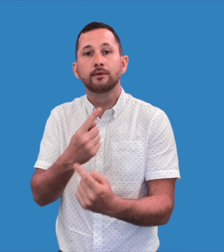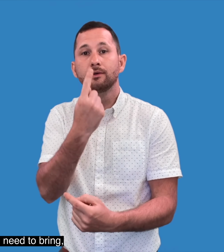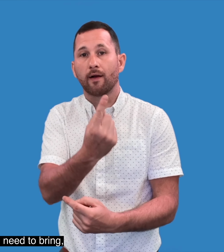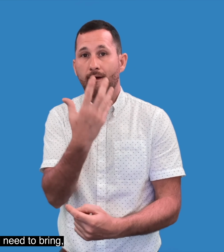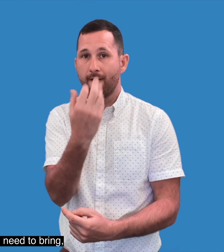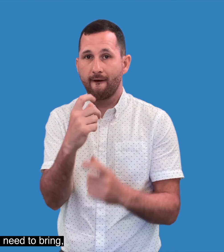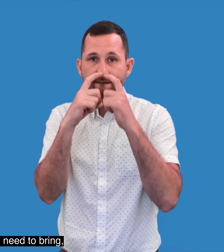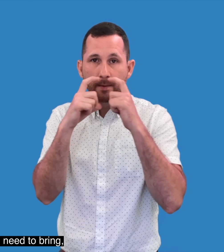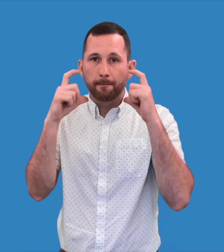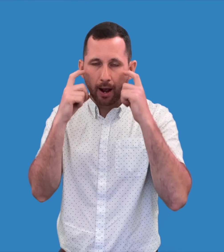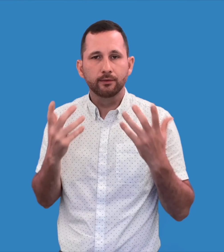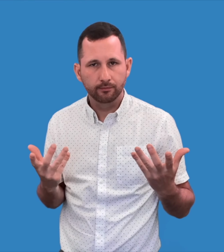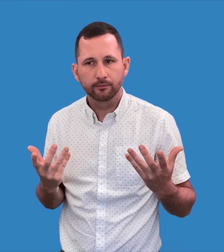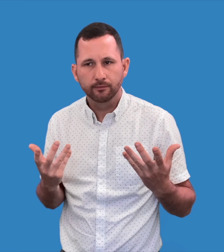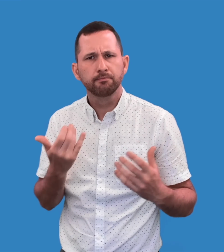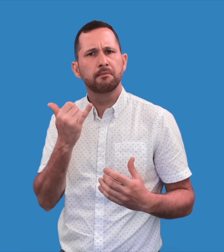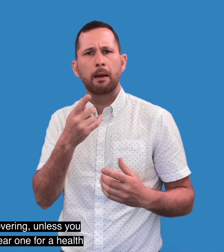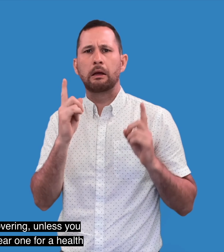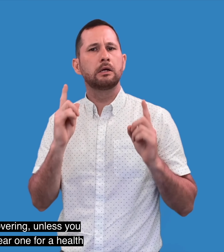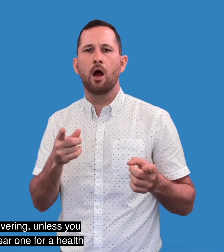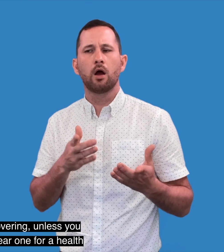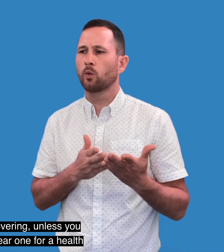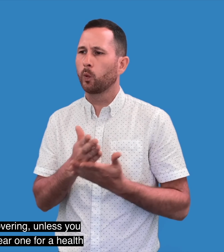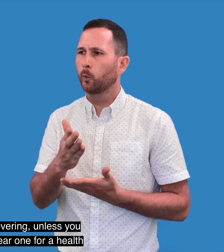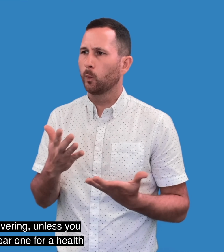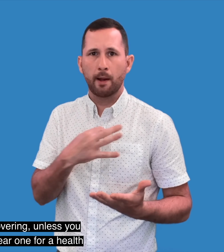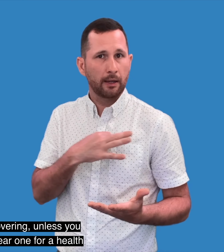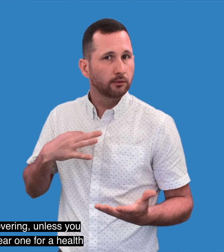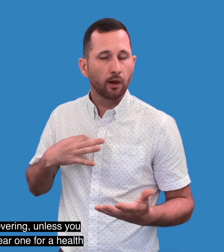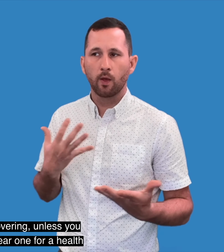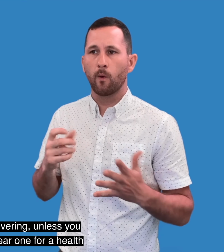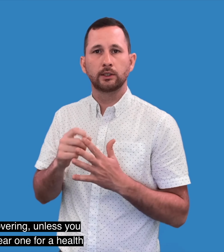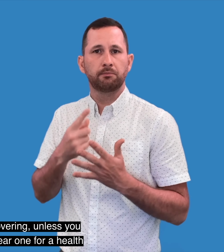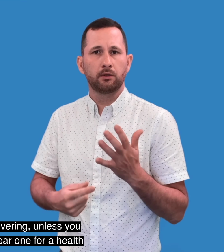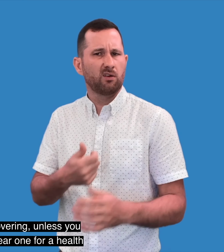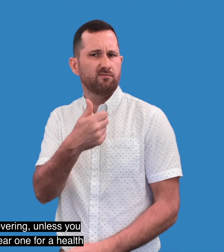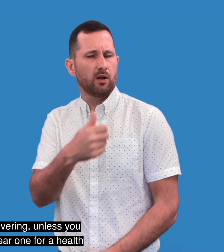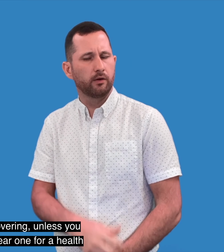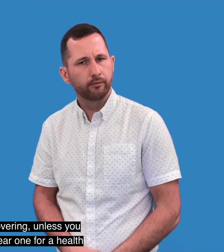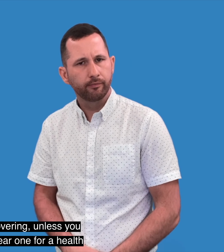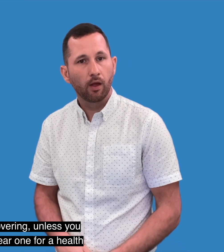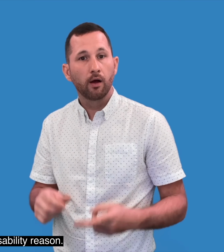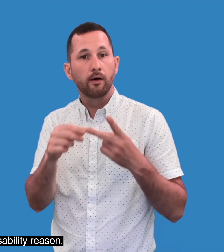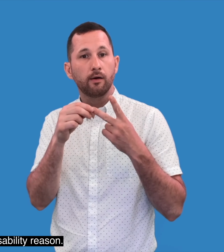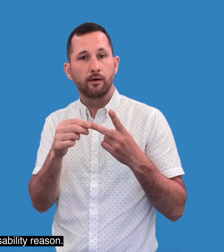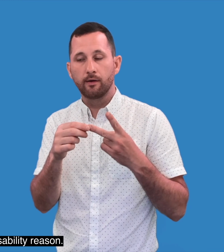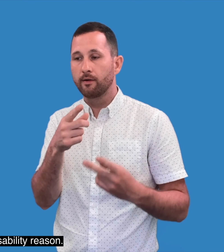You'll need to bring a face covering unless you cannot wear one for a health or disability reason,